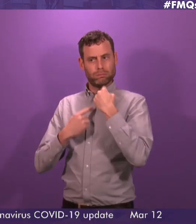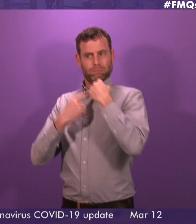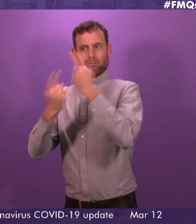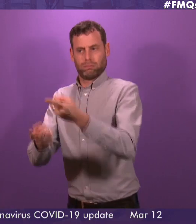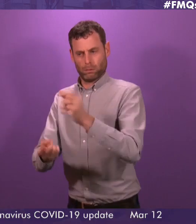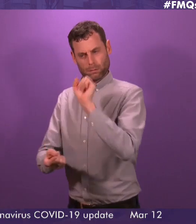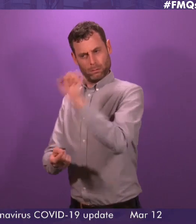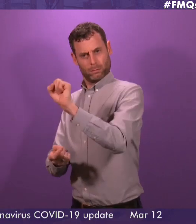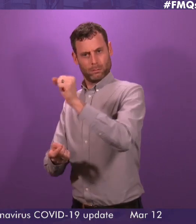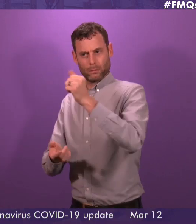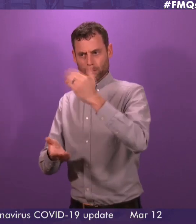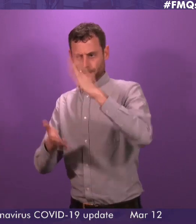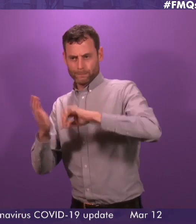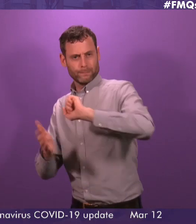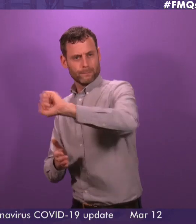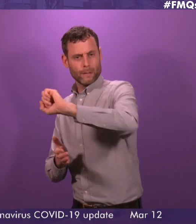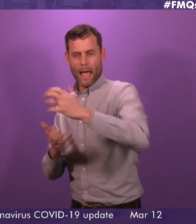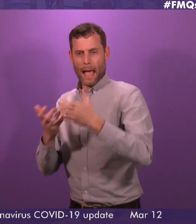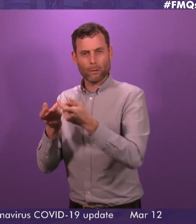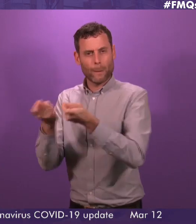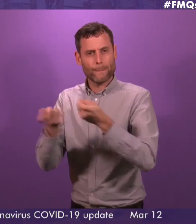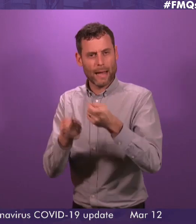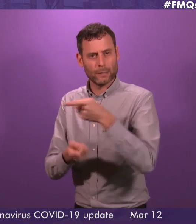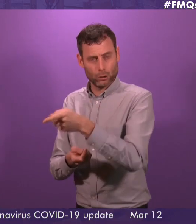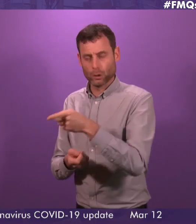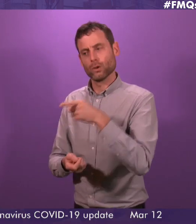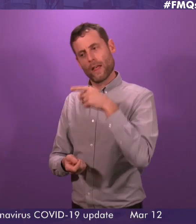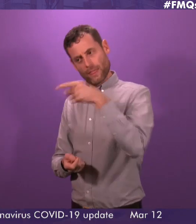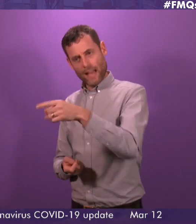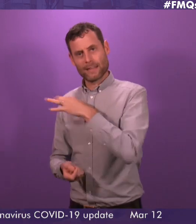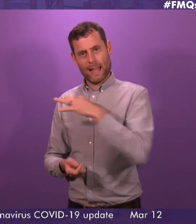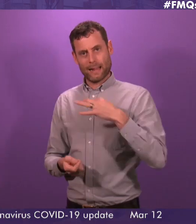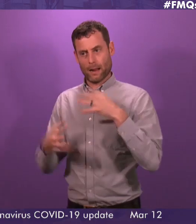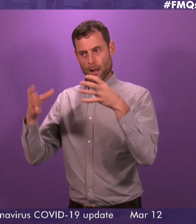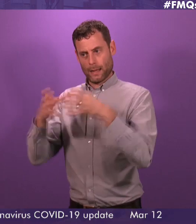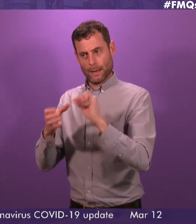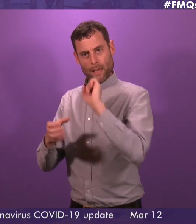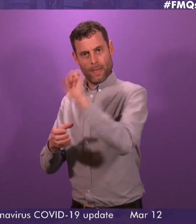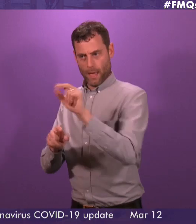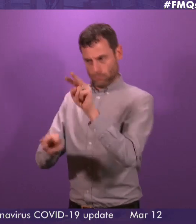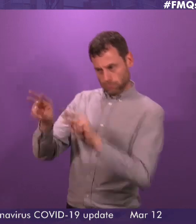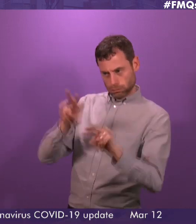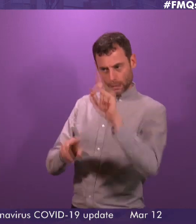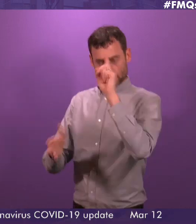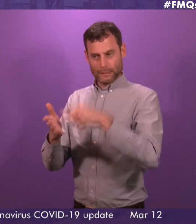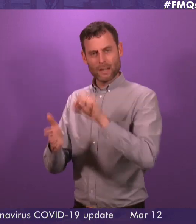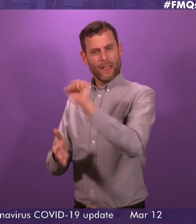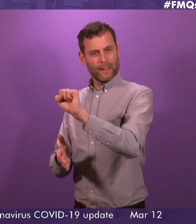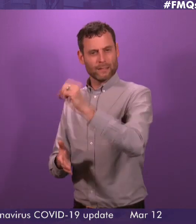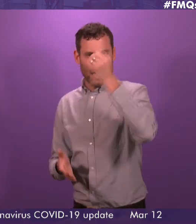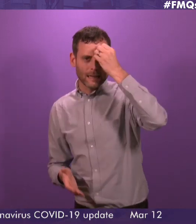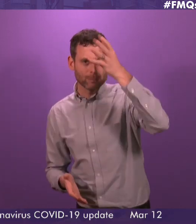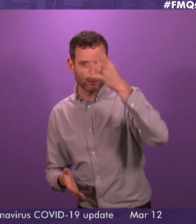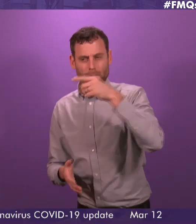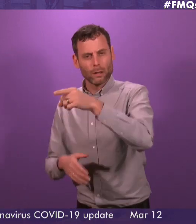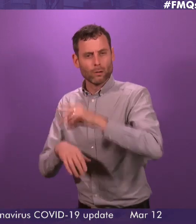something that is a blanket position when that is a very clinically driven decision, and our experienced and professional